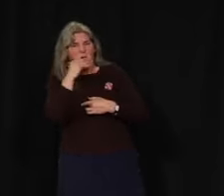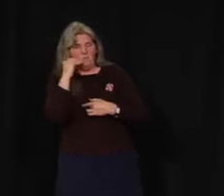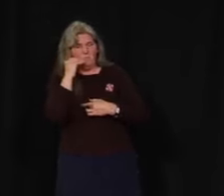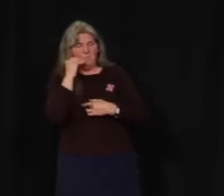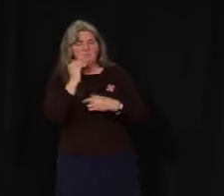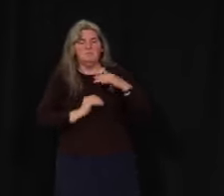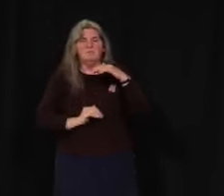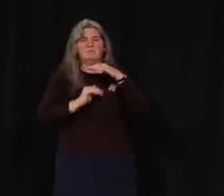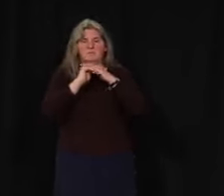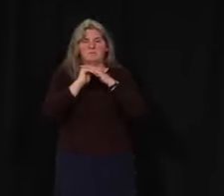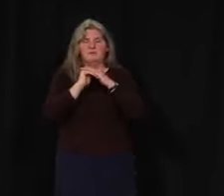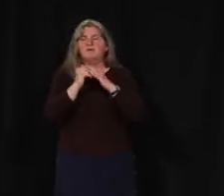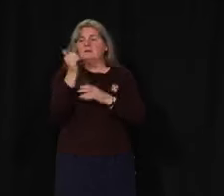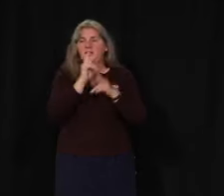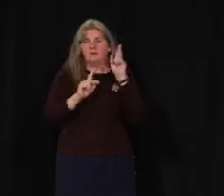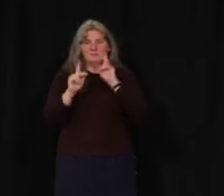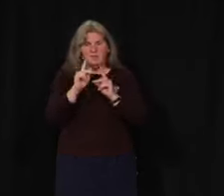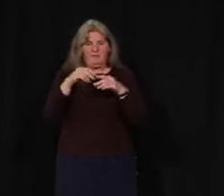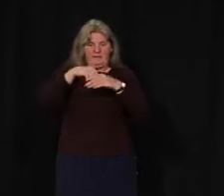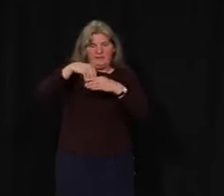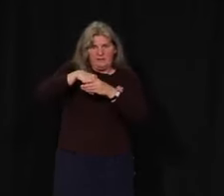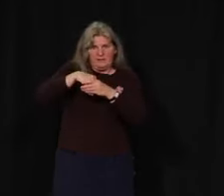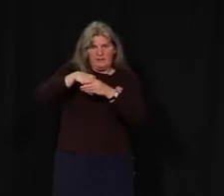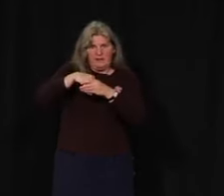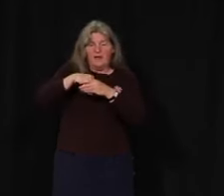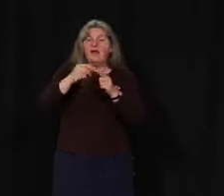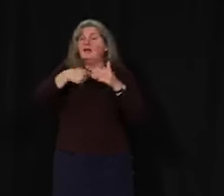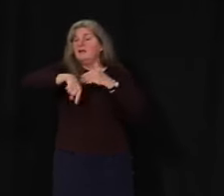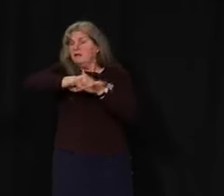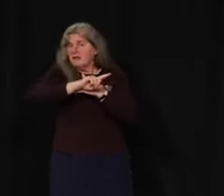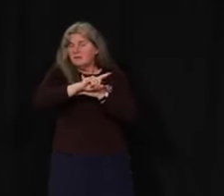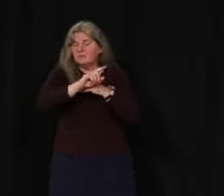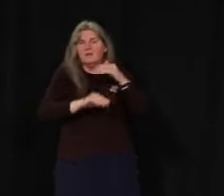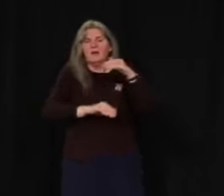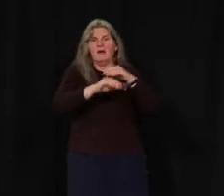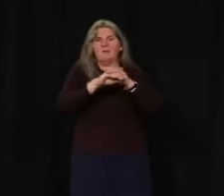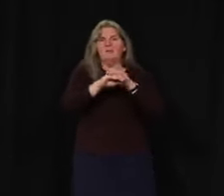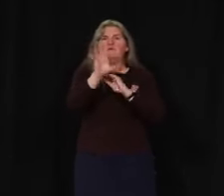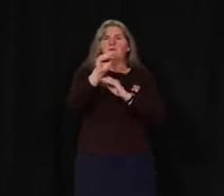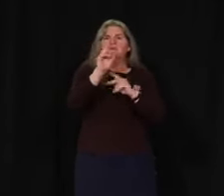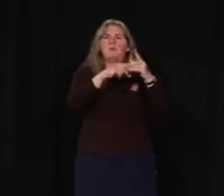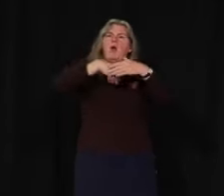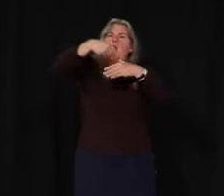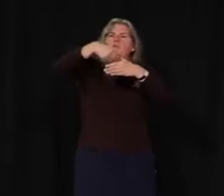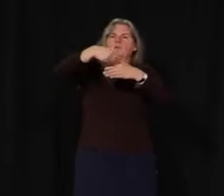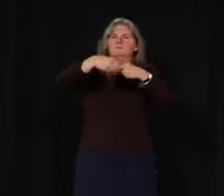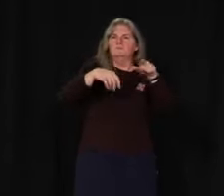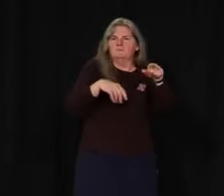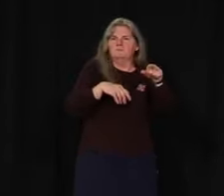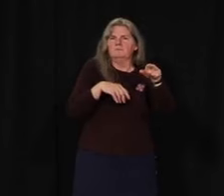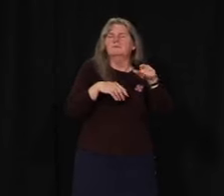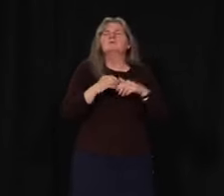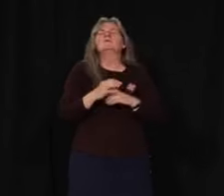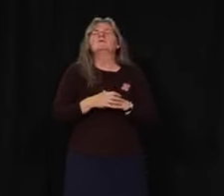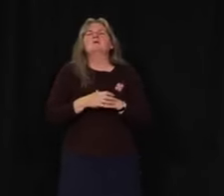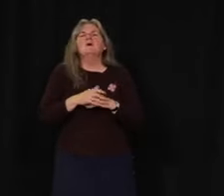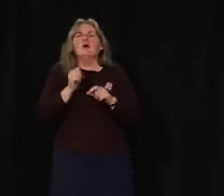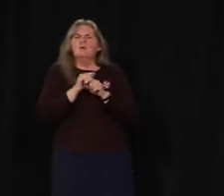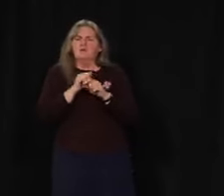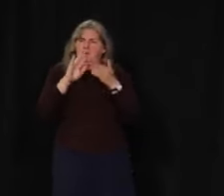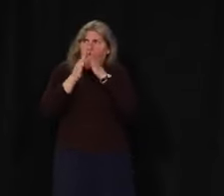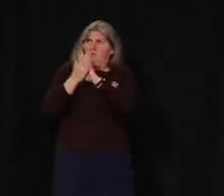gather in groups of more than 10 indoors and, as of next week, 50 outdoors. Be respectful of